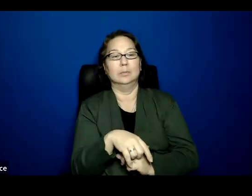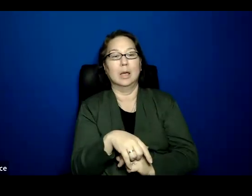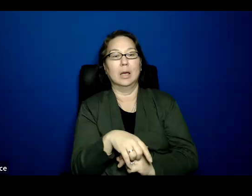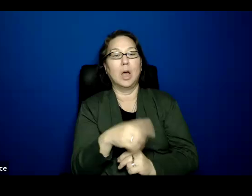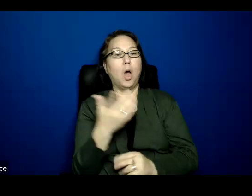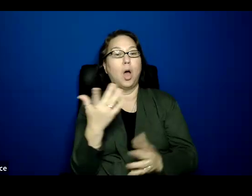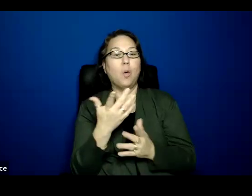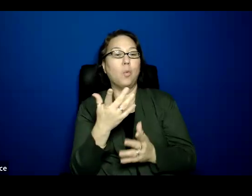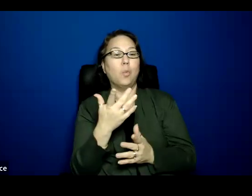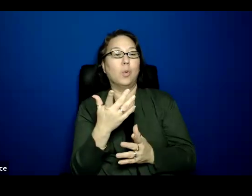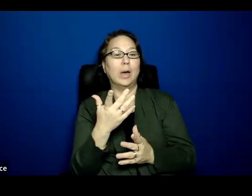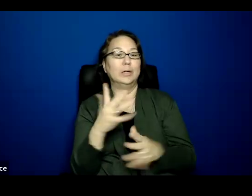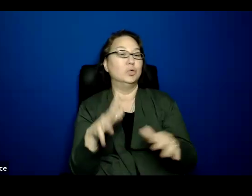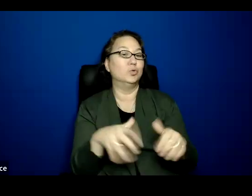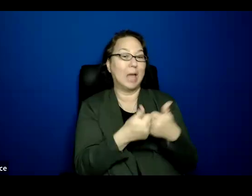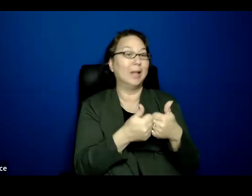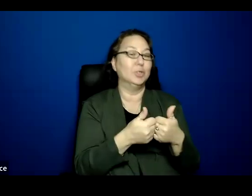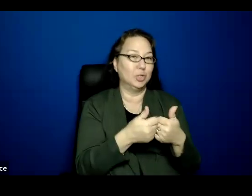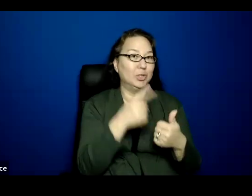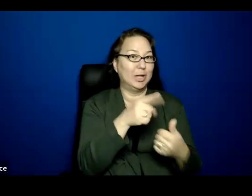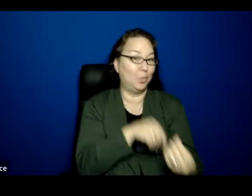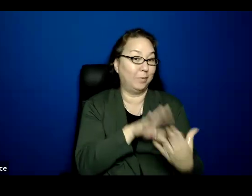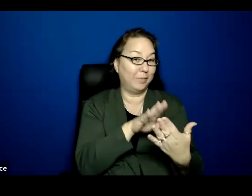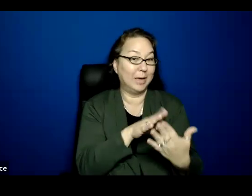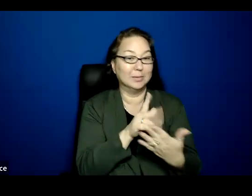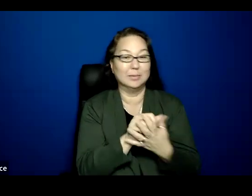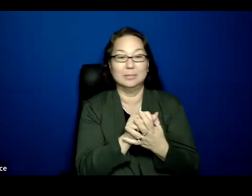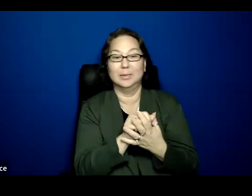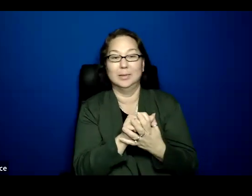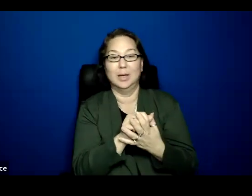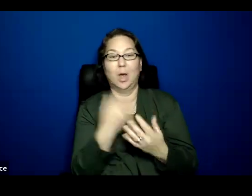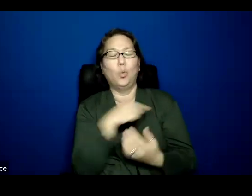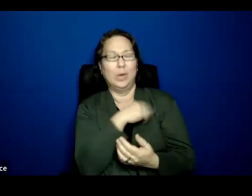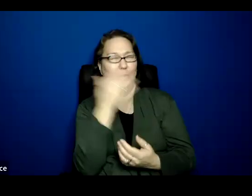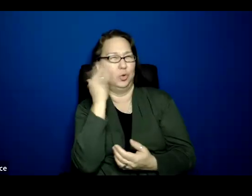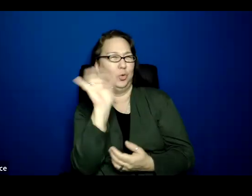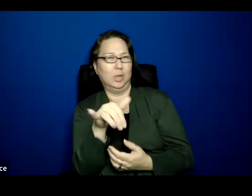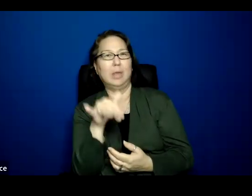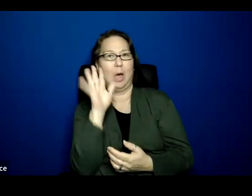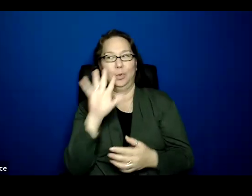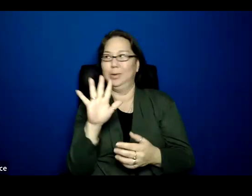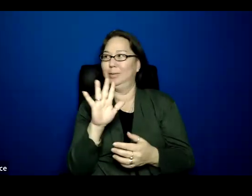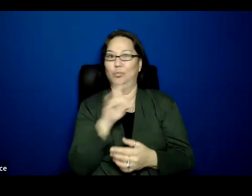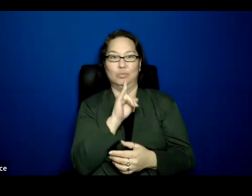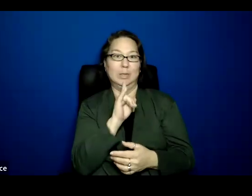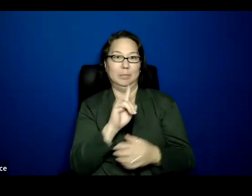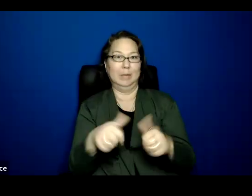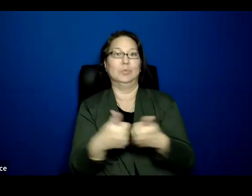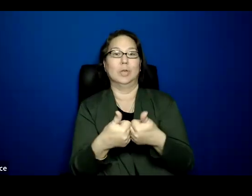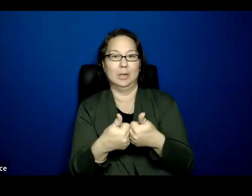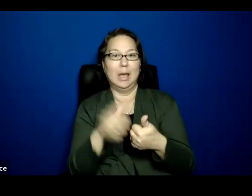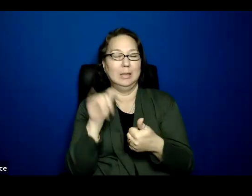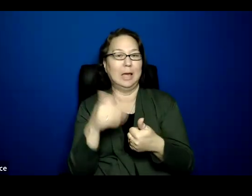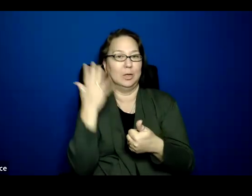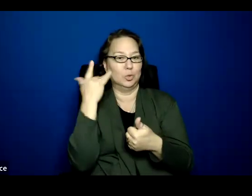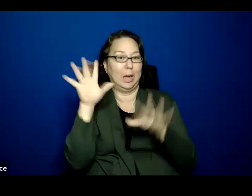to inclusive education, we knew was going to be challenging, across the board, which is why the superintendent built in the full